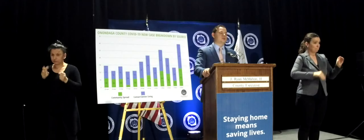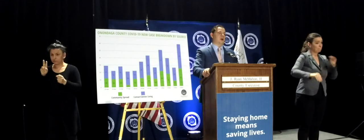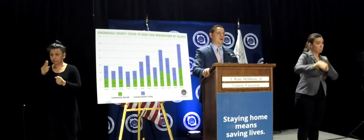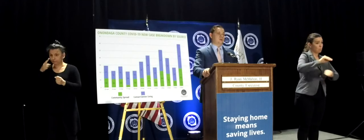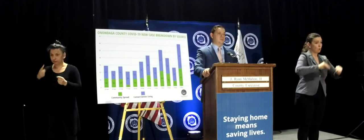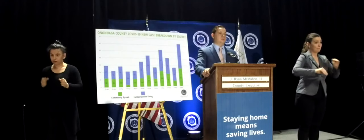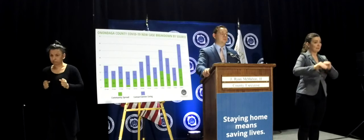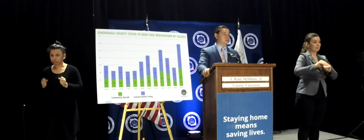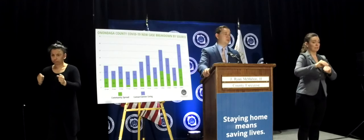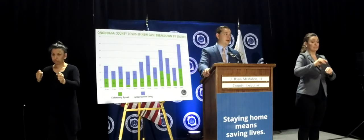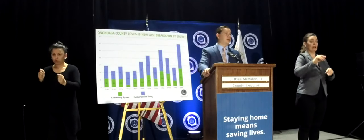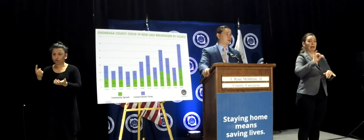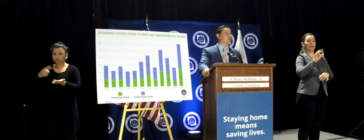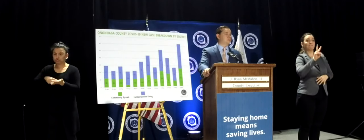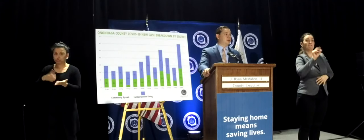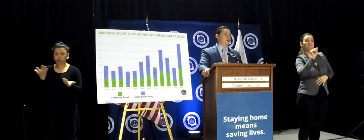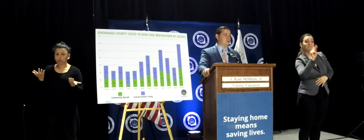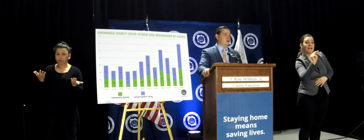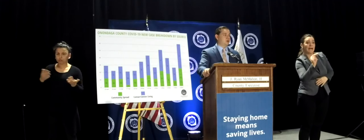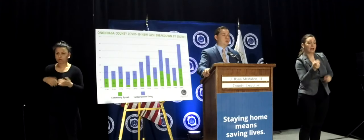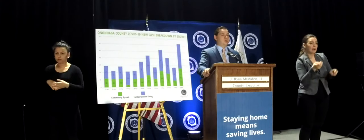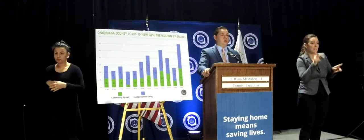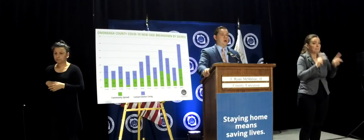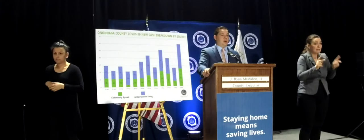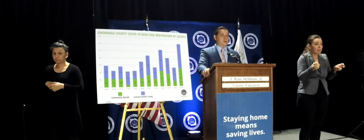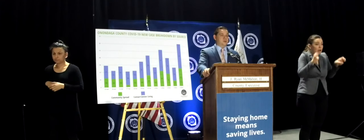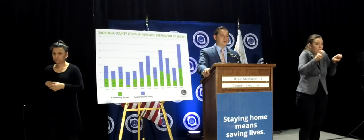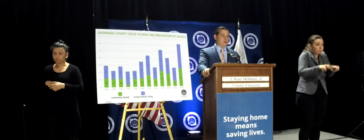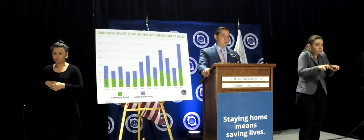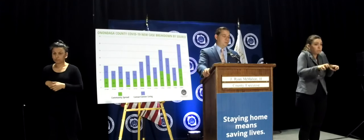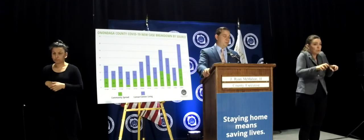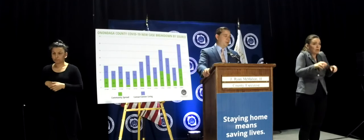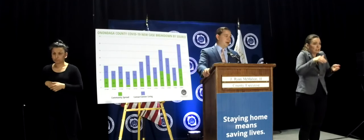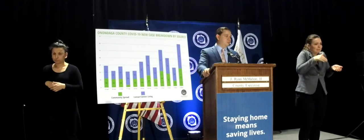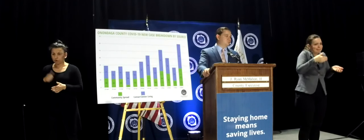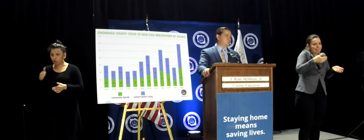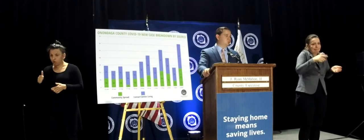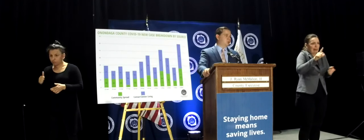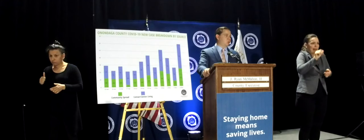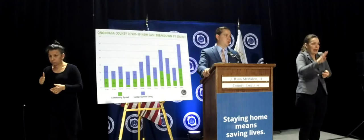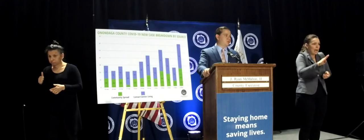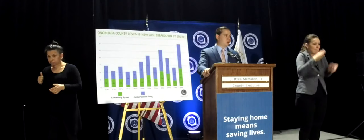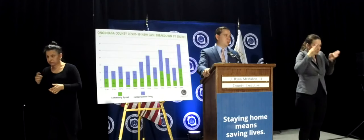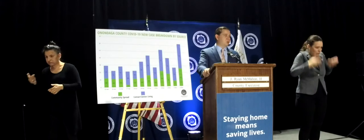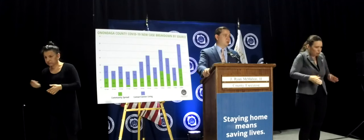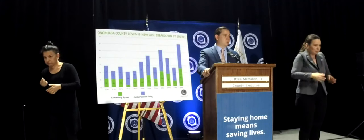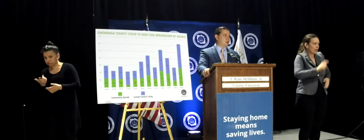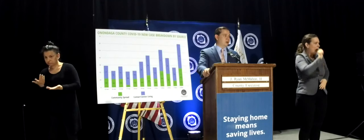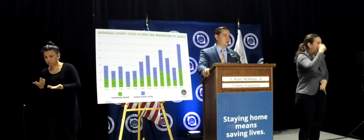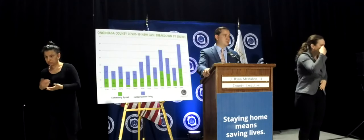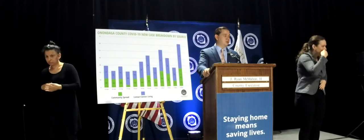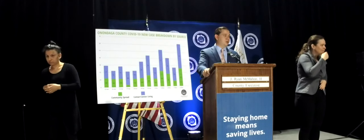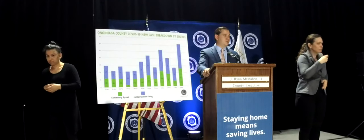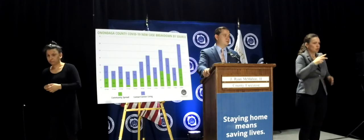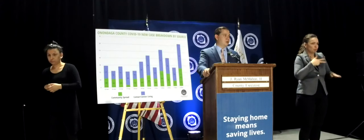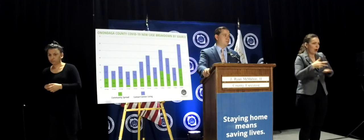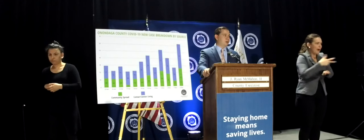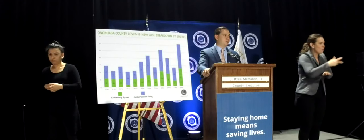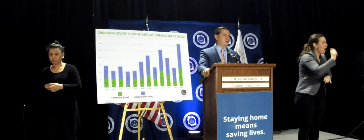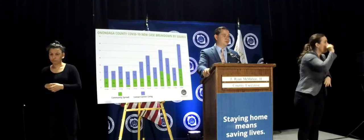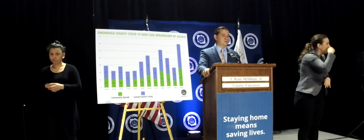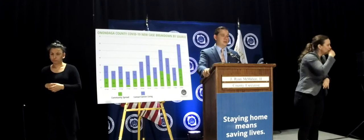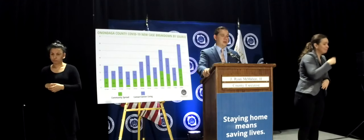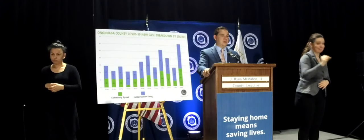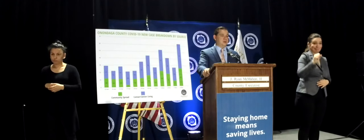probably start it exactly. And so there's going to need to be a plan. We're going to work with our local leaders,